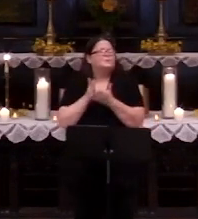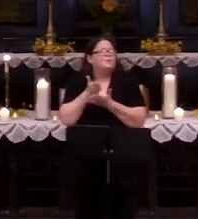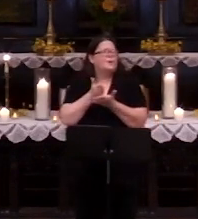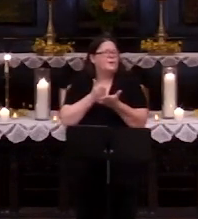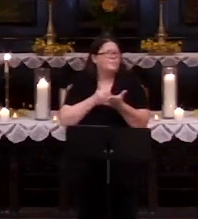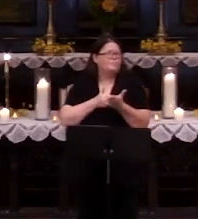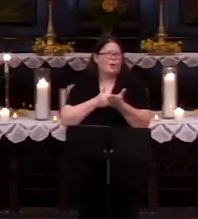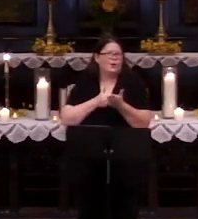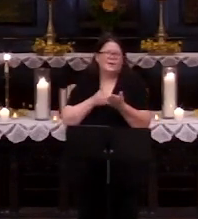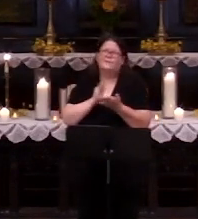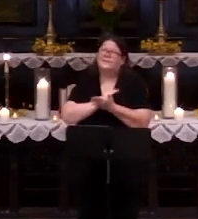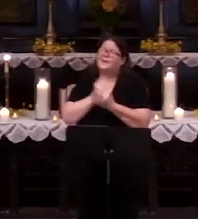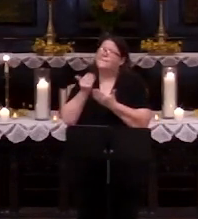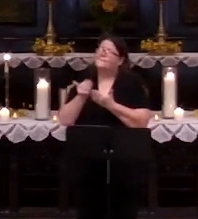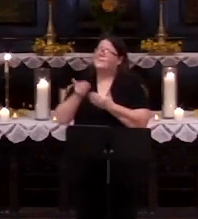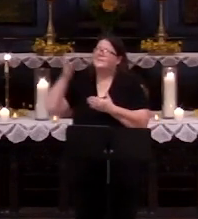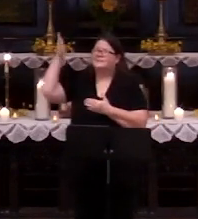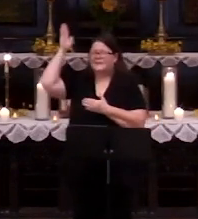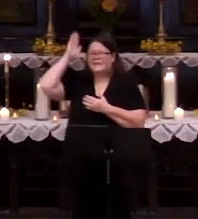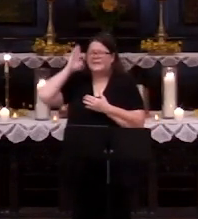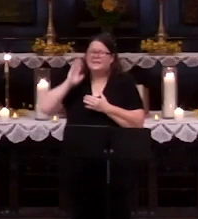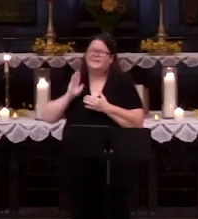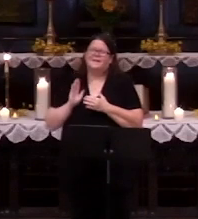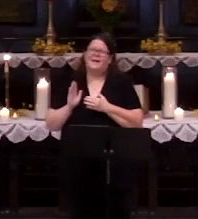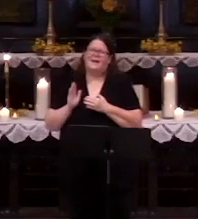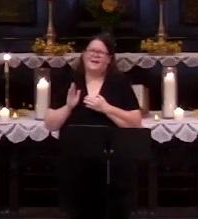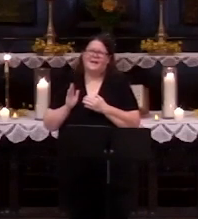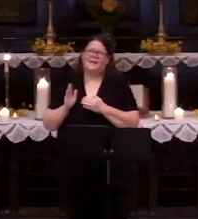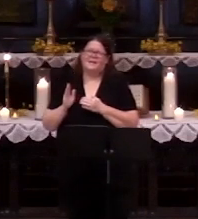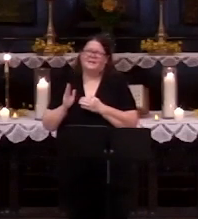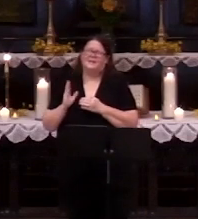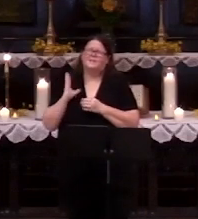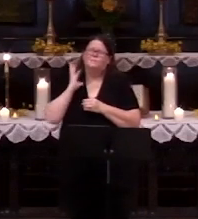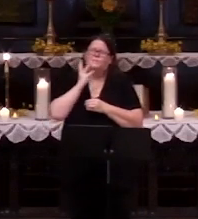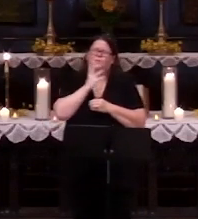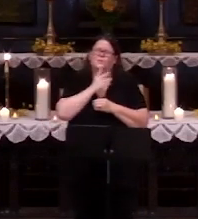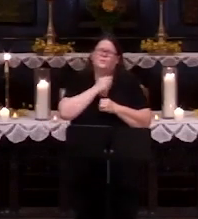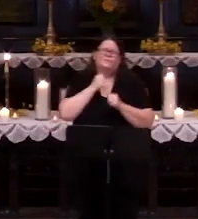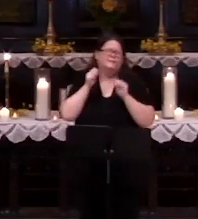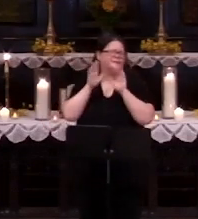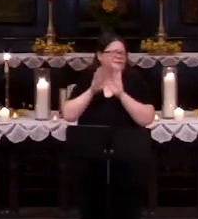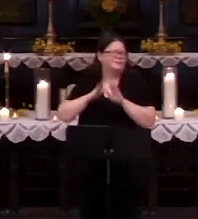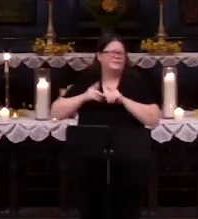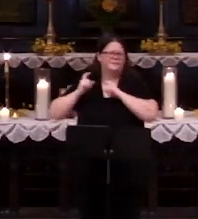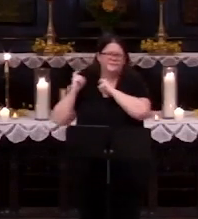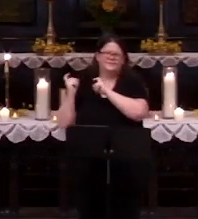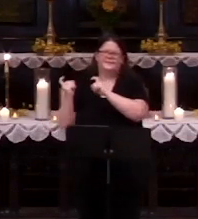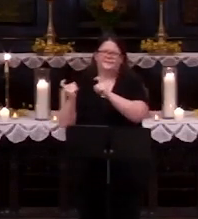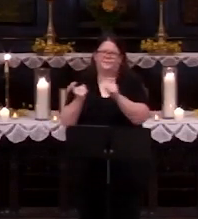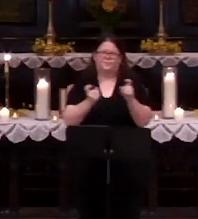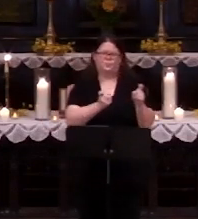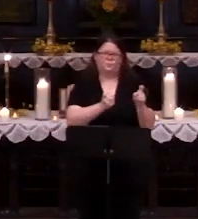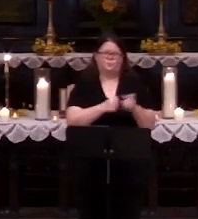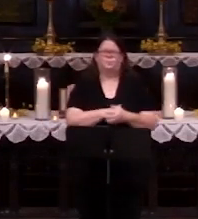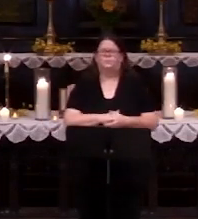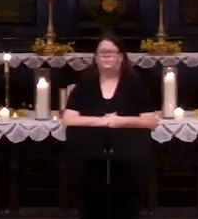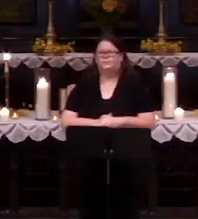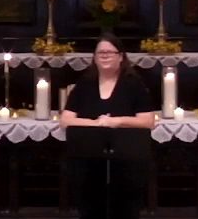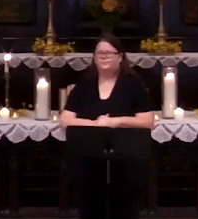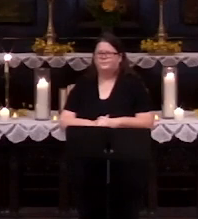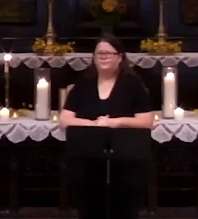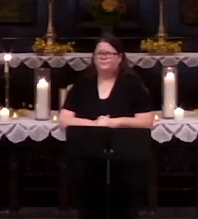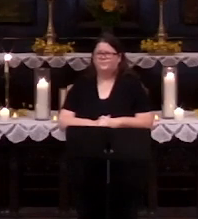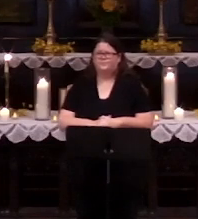of the abundance that God has so beautifully and gracefully given to us. So